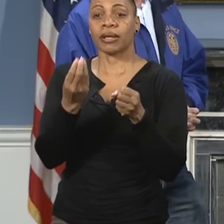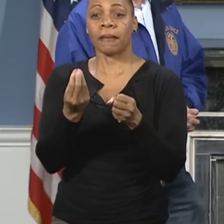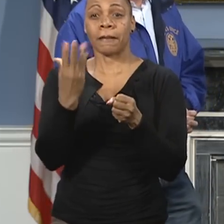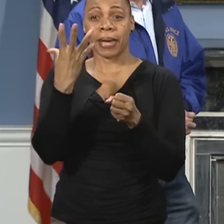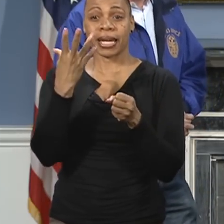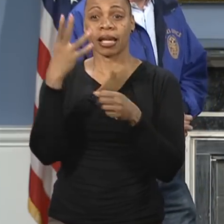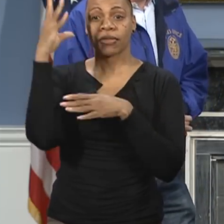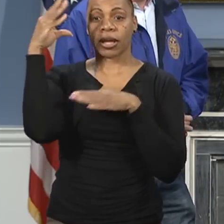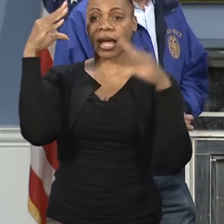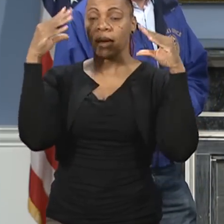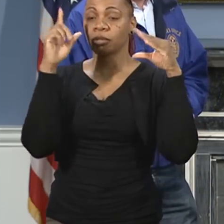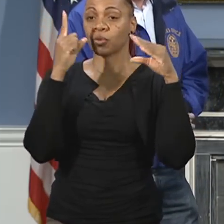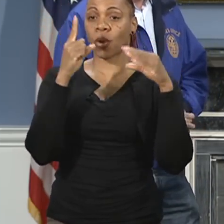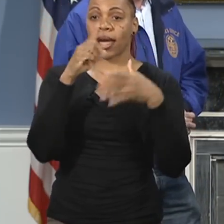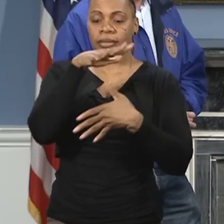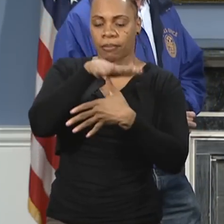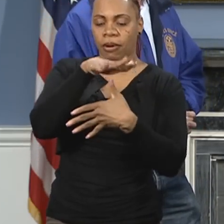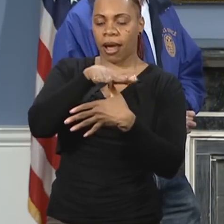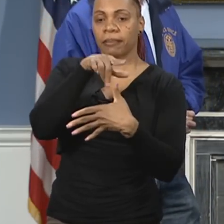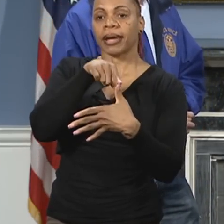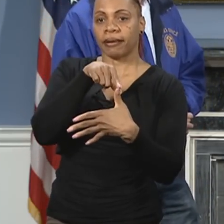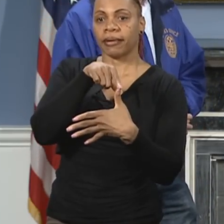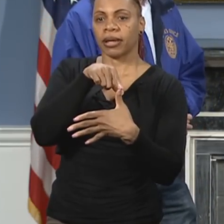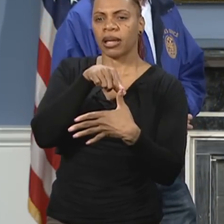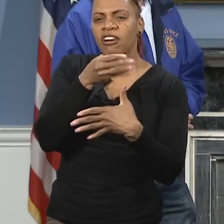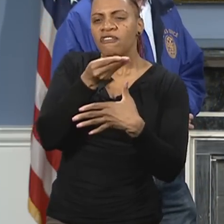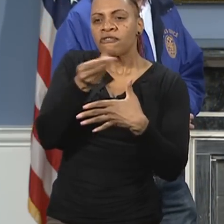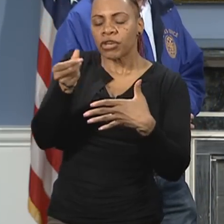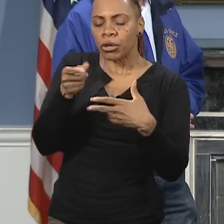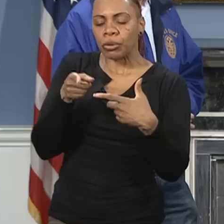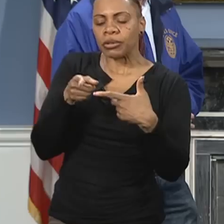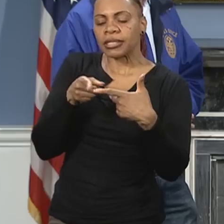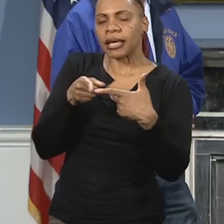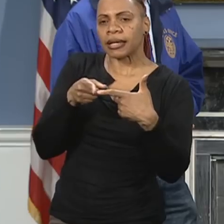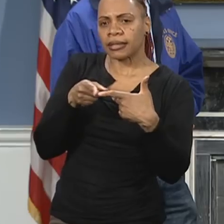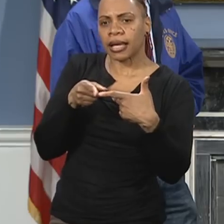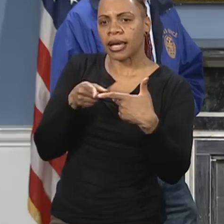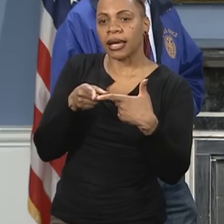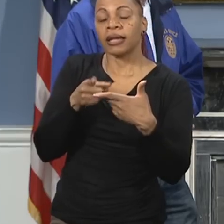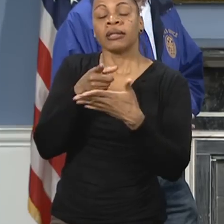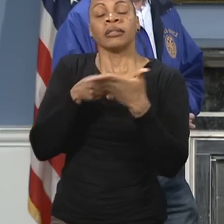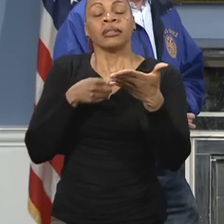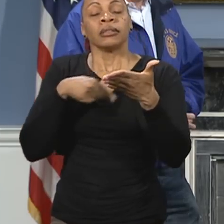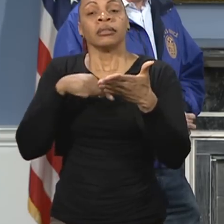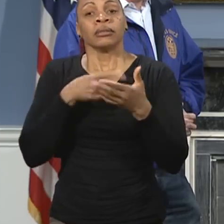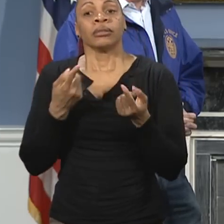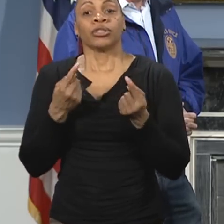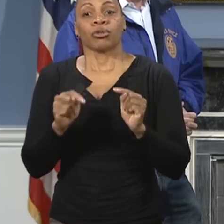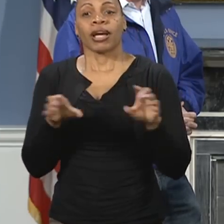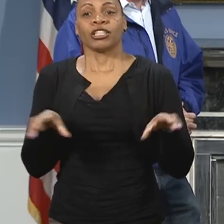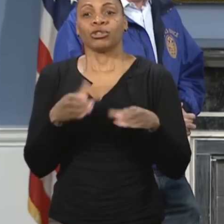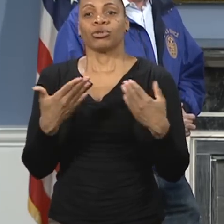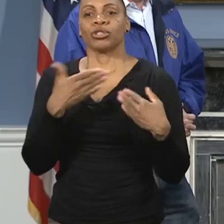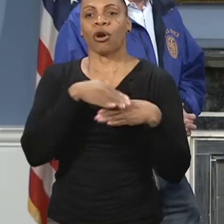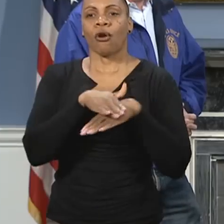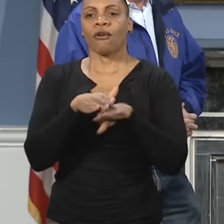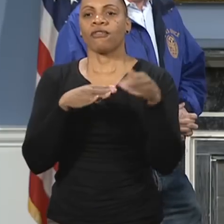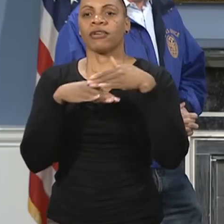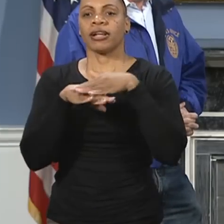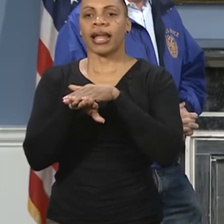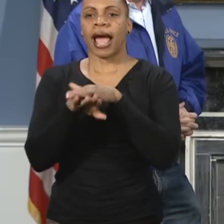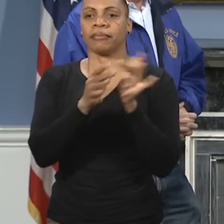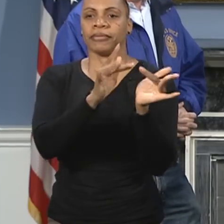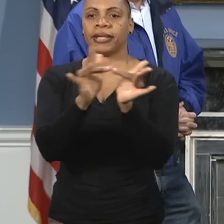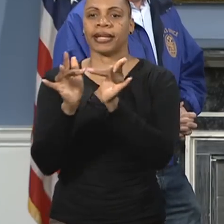primary or busy areas. Some of them are in the secondary. So it's a learning program. What we're trying to do with them now is overlap our network